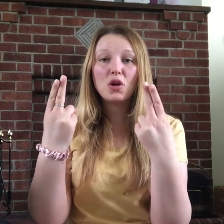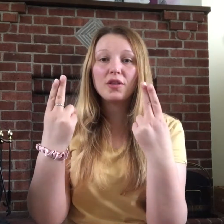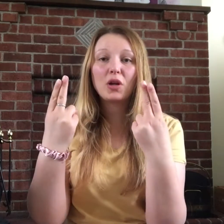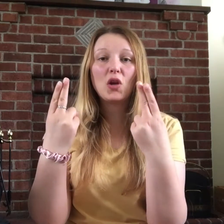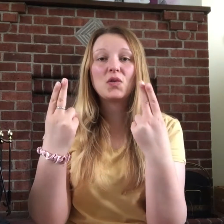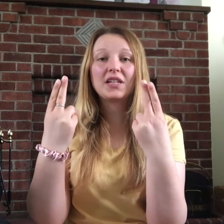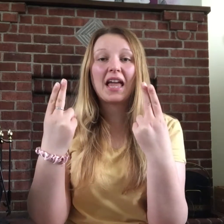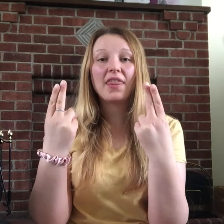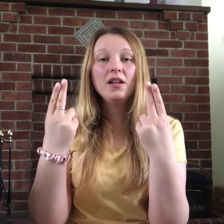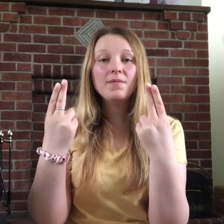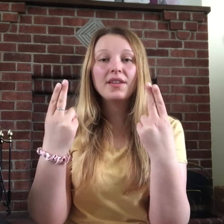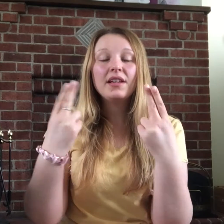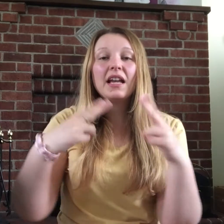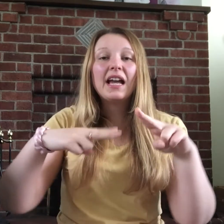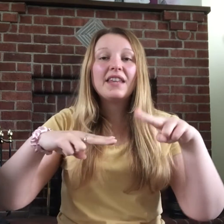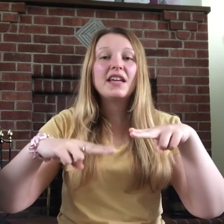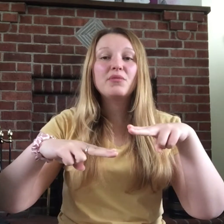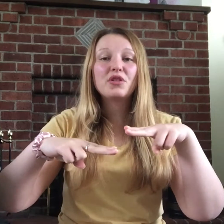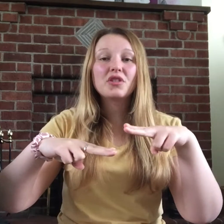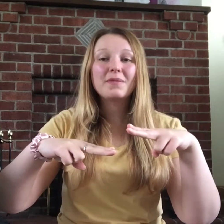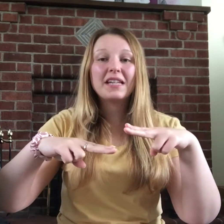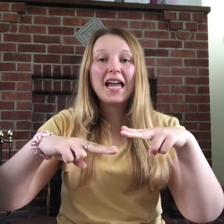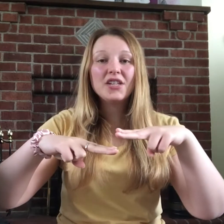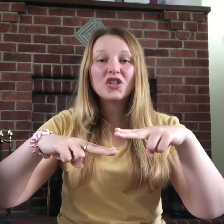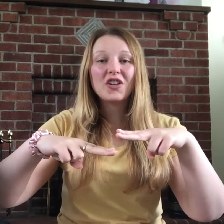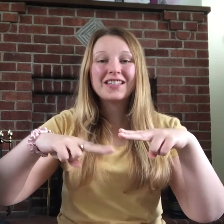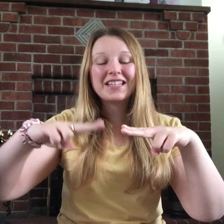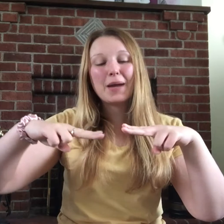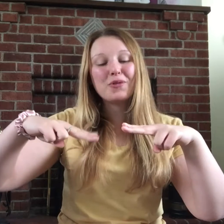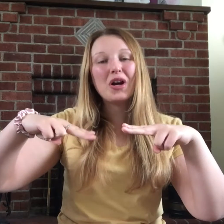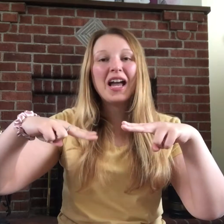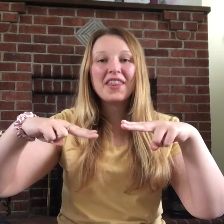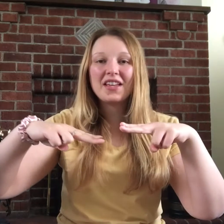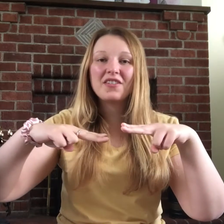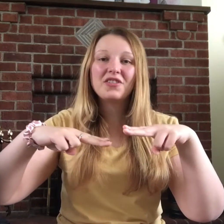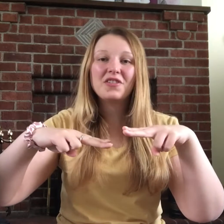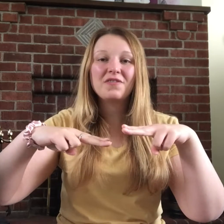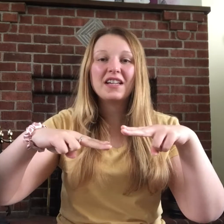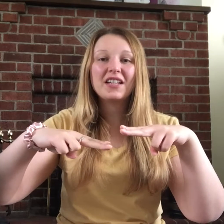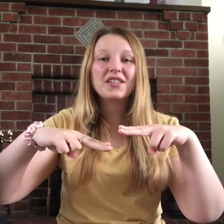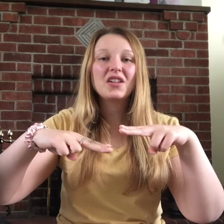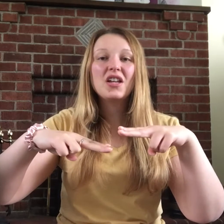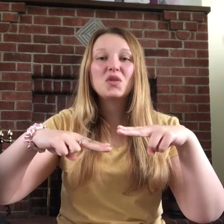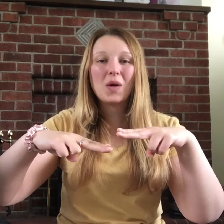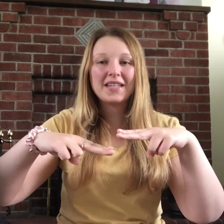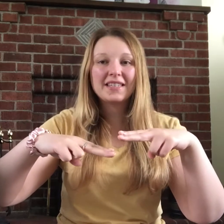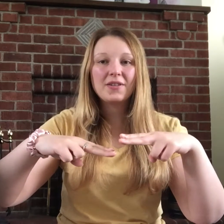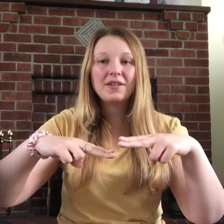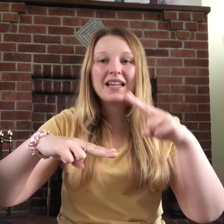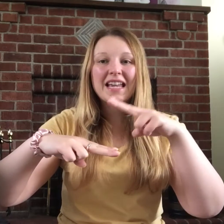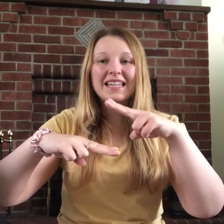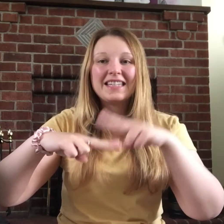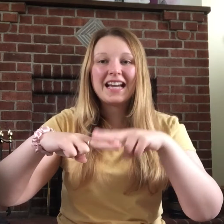them close together. And then with your dominant hand, you're going to tap your other 2 fingers twice.